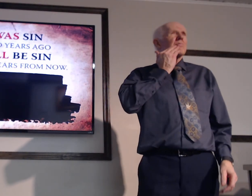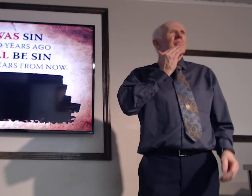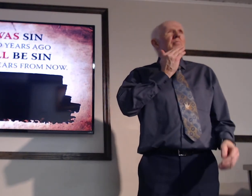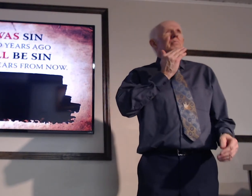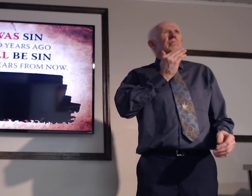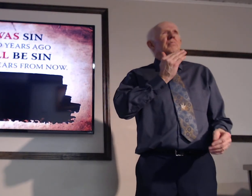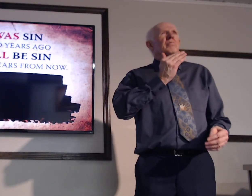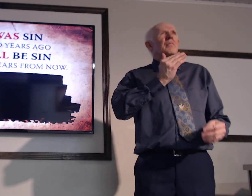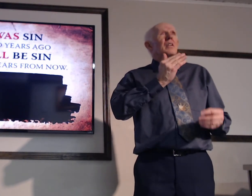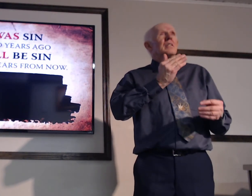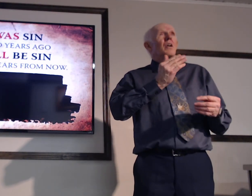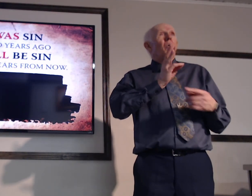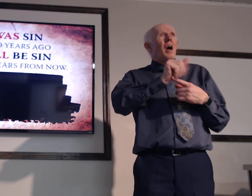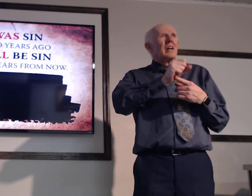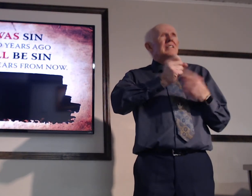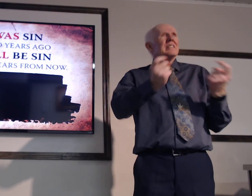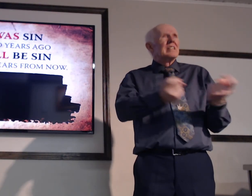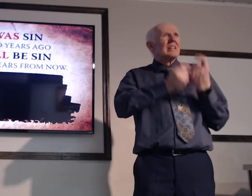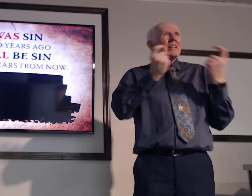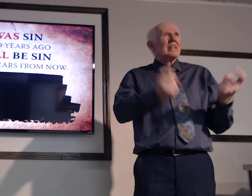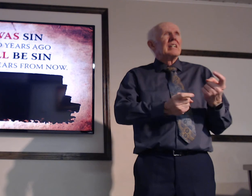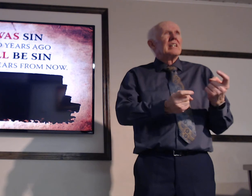We know what was sin